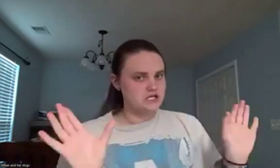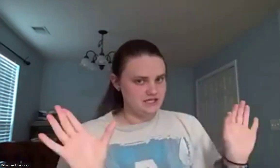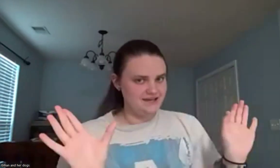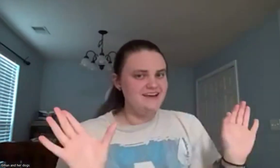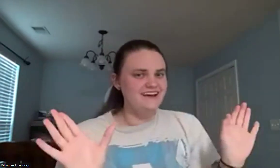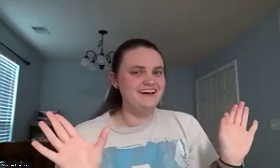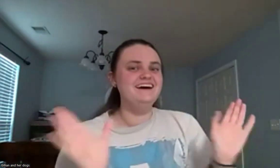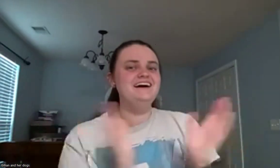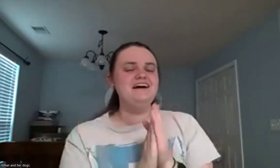chunky.